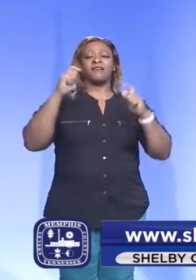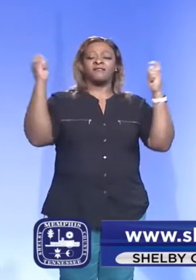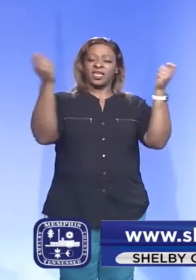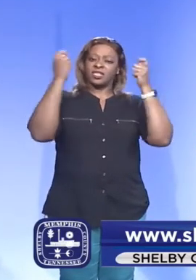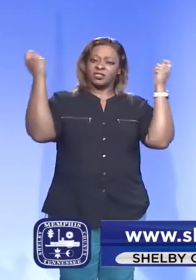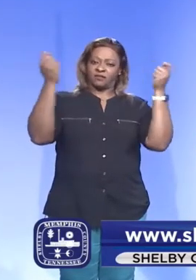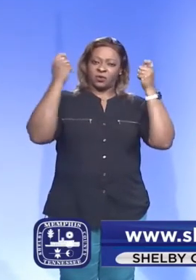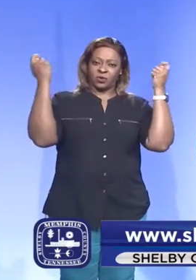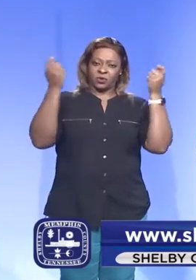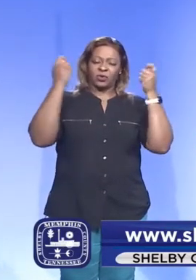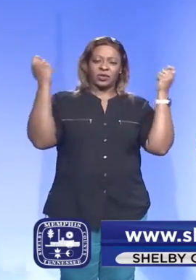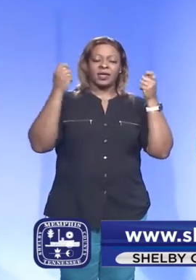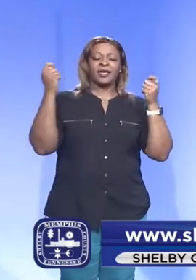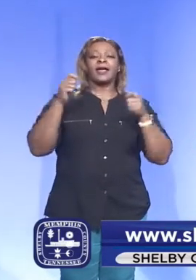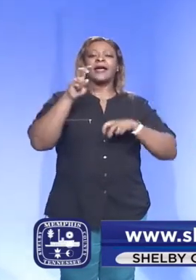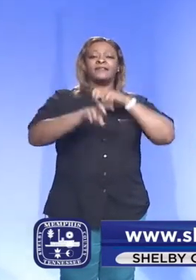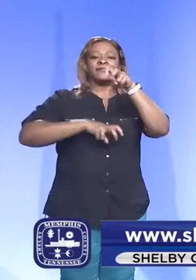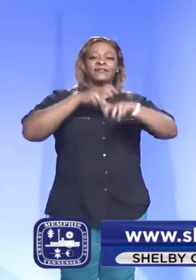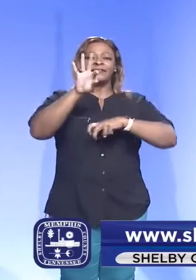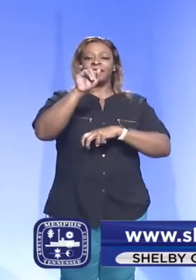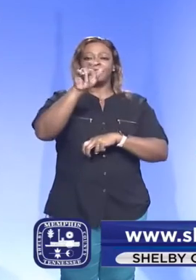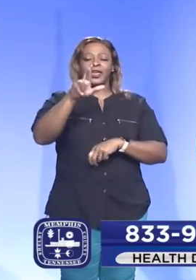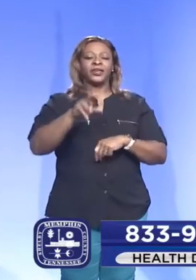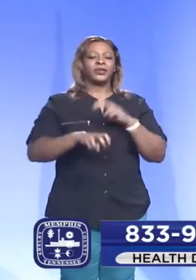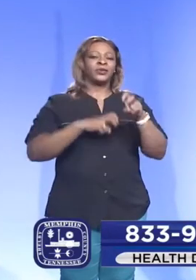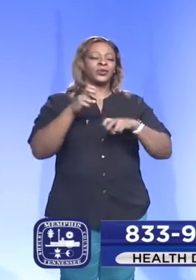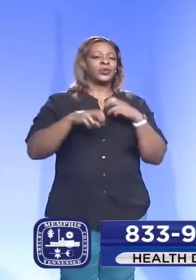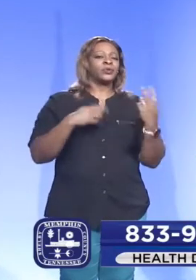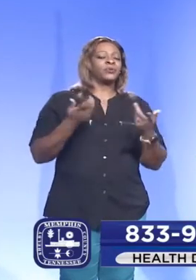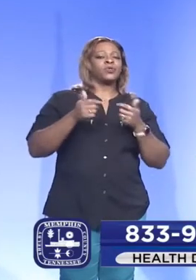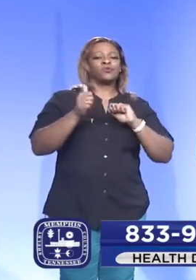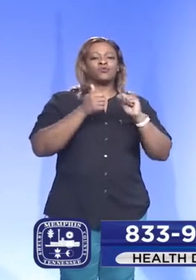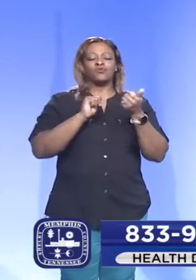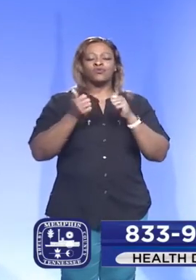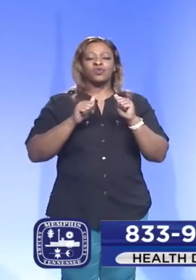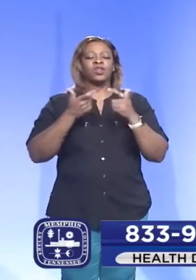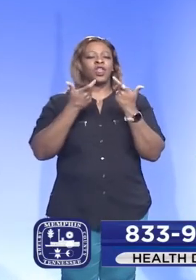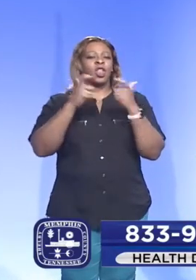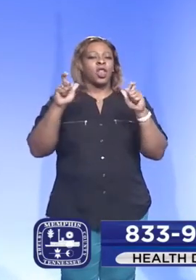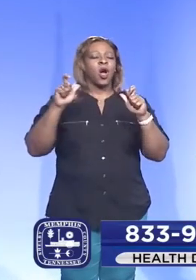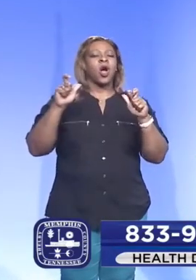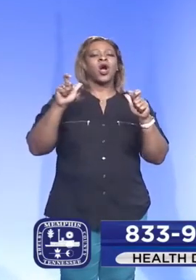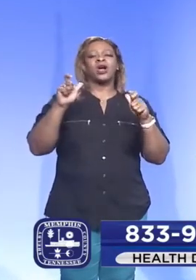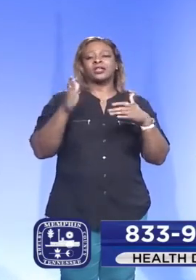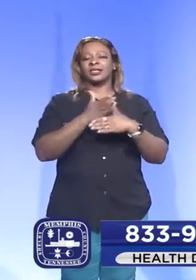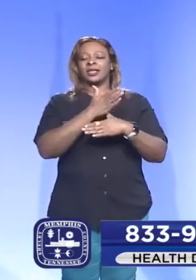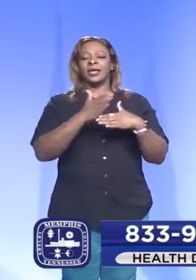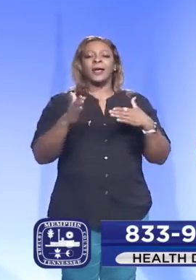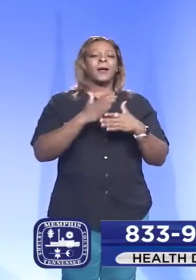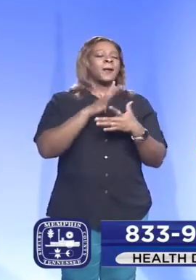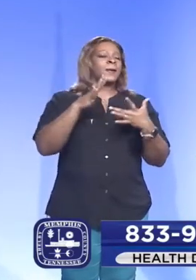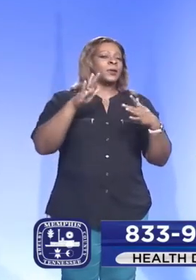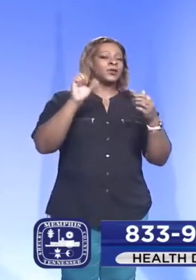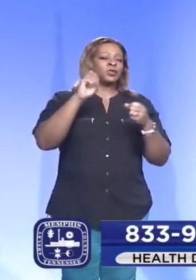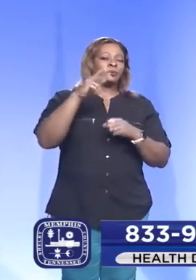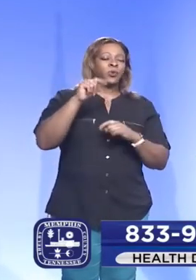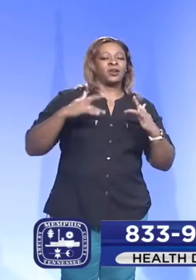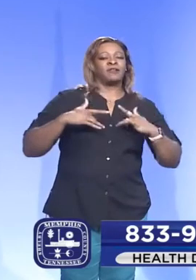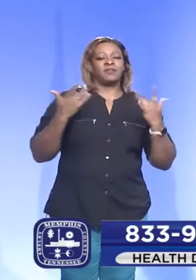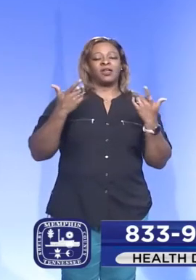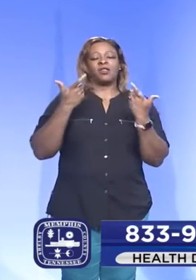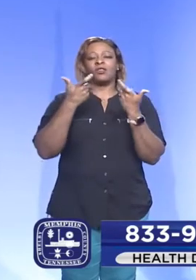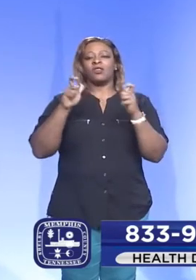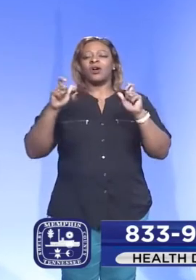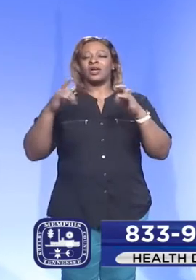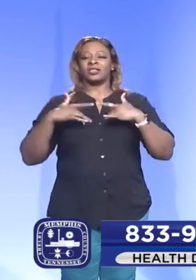festivals, fairs, parades, large-scale sporting events, and large-scale community events